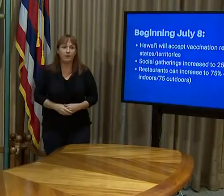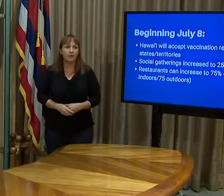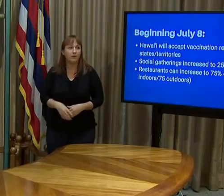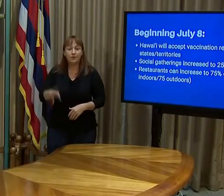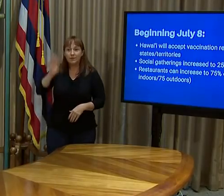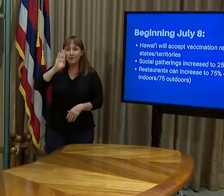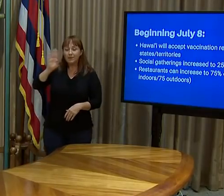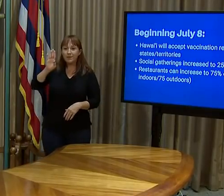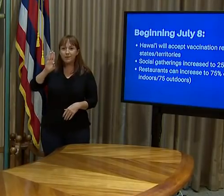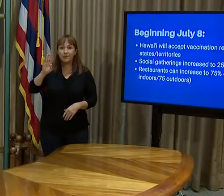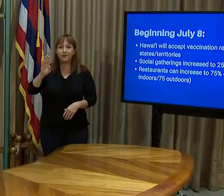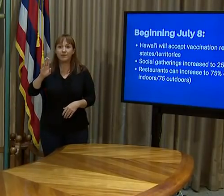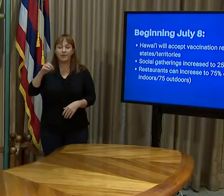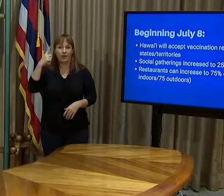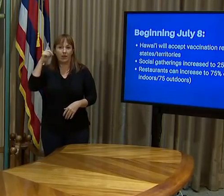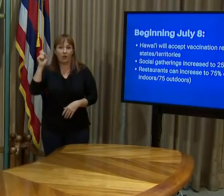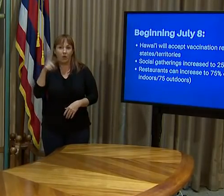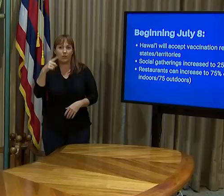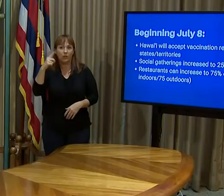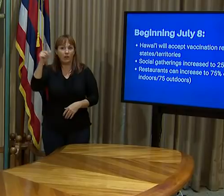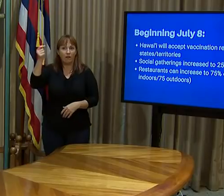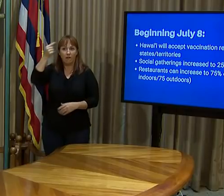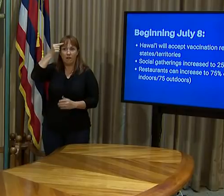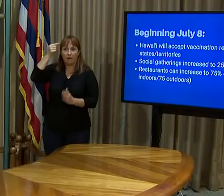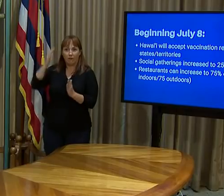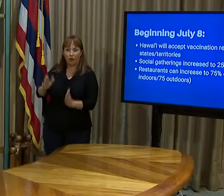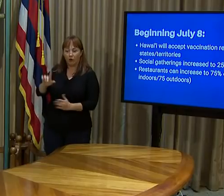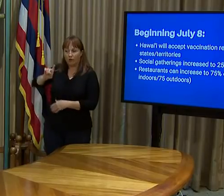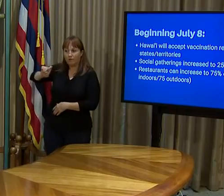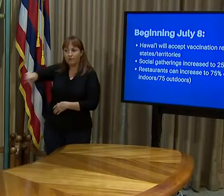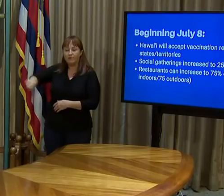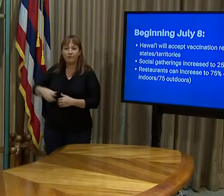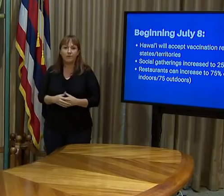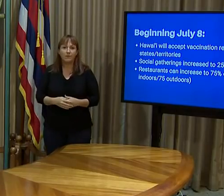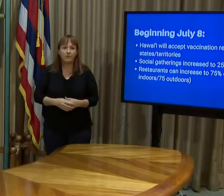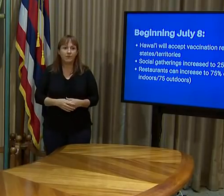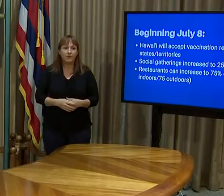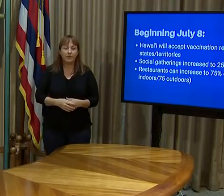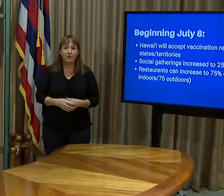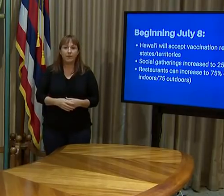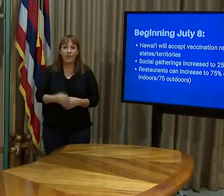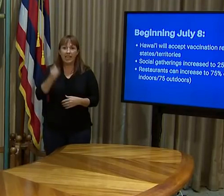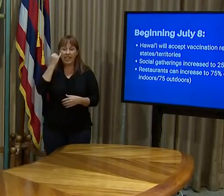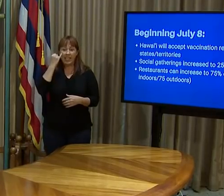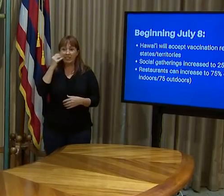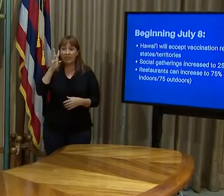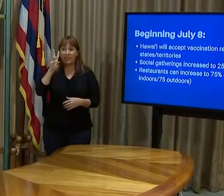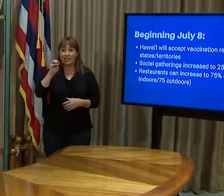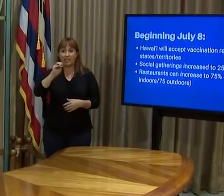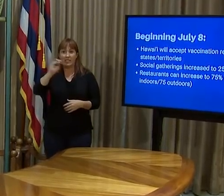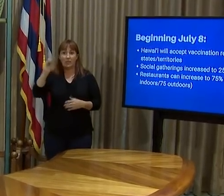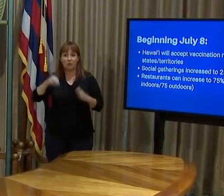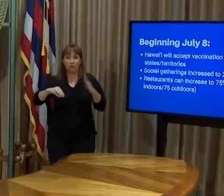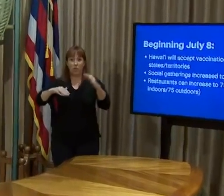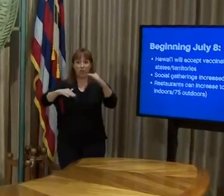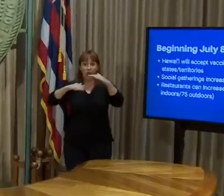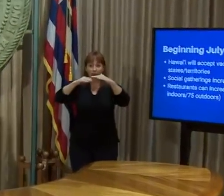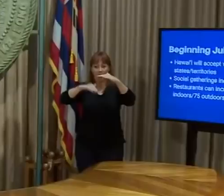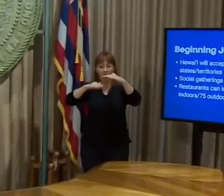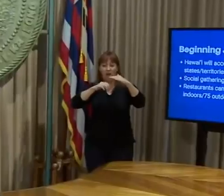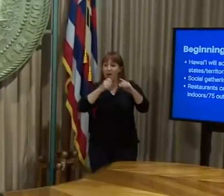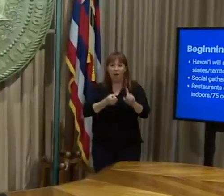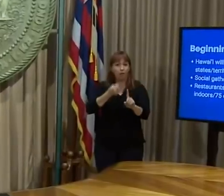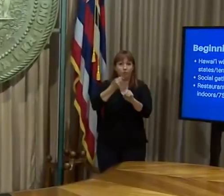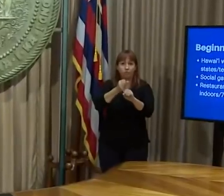Hi, this is for the governor. If we don't actually get to 60% by July 8th, does that